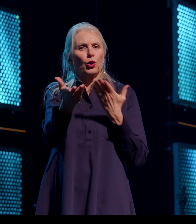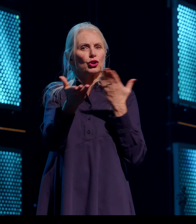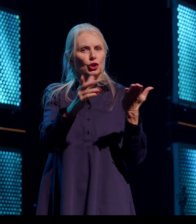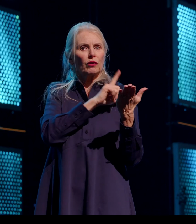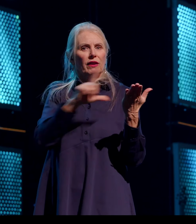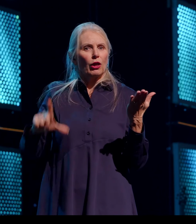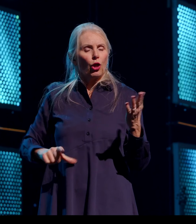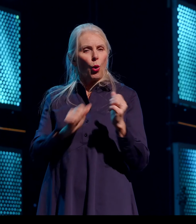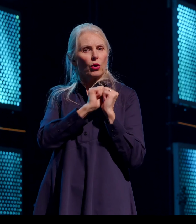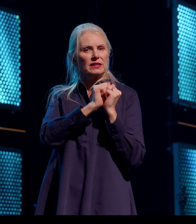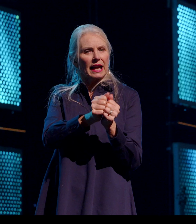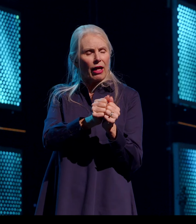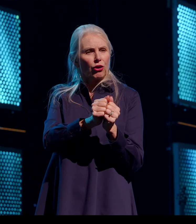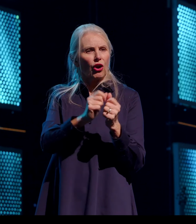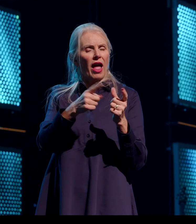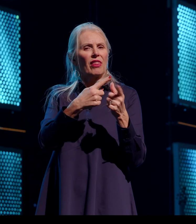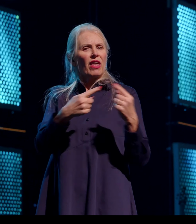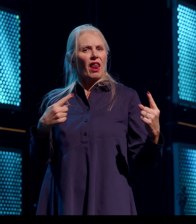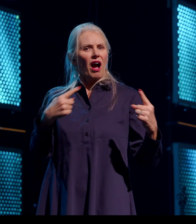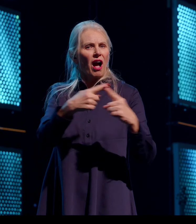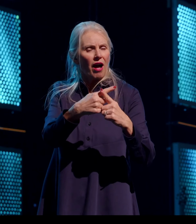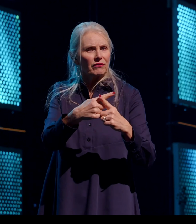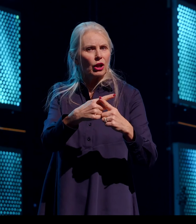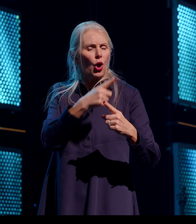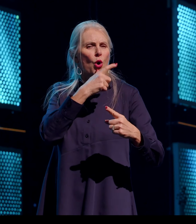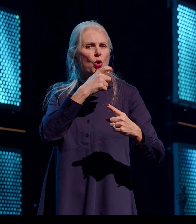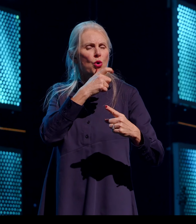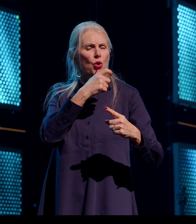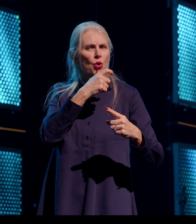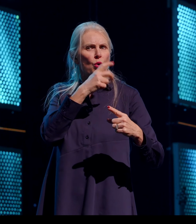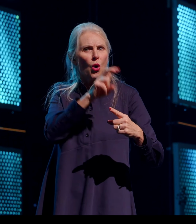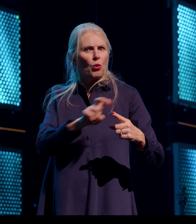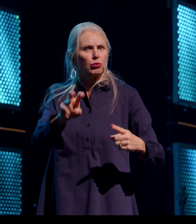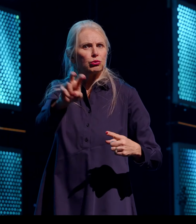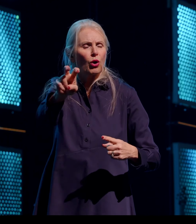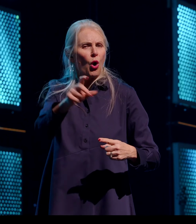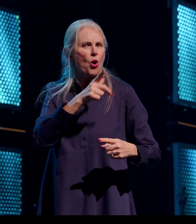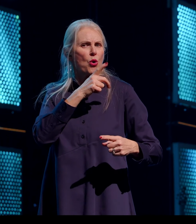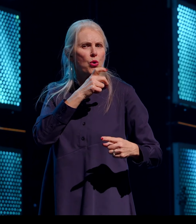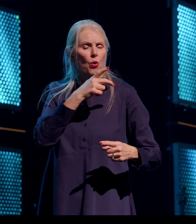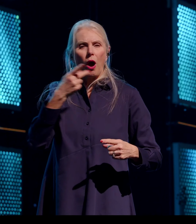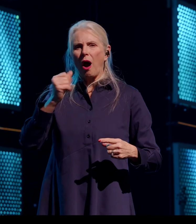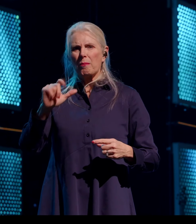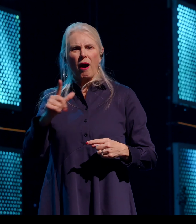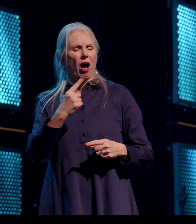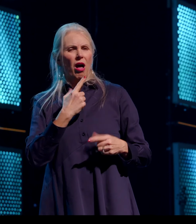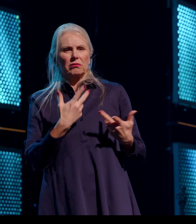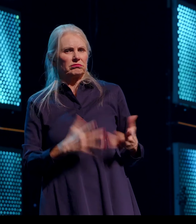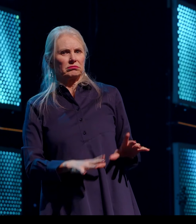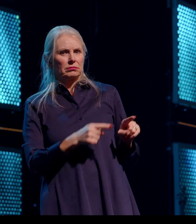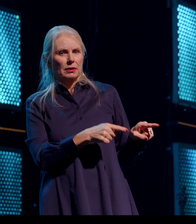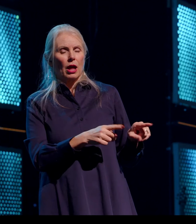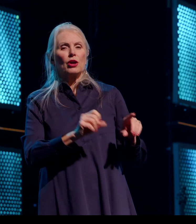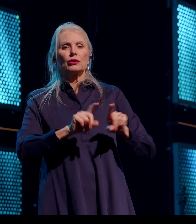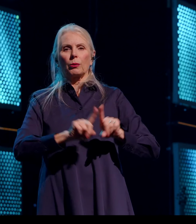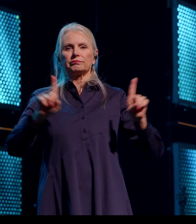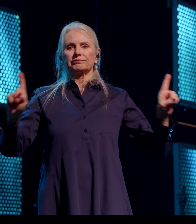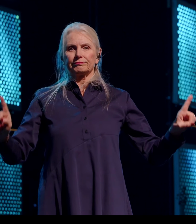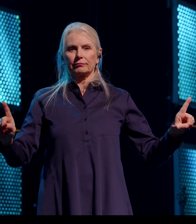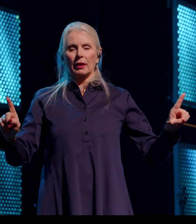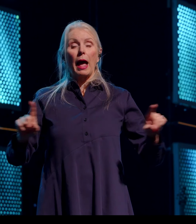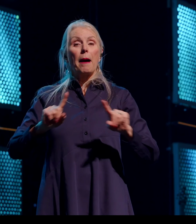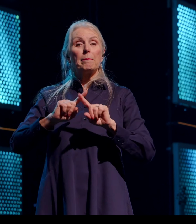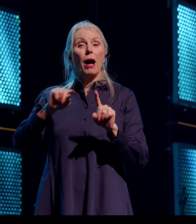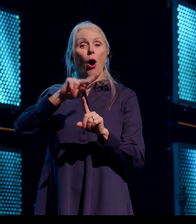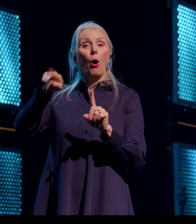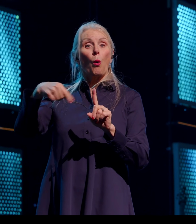conflict on who was going to go with them on their next missionary journey, a guy named John Mark. Paul didn't want him to go, so they separated. But even